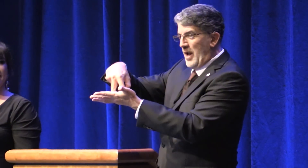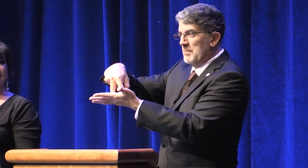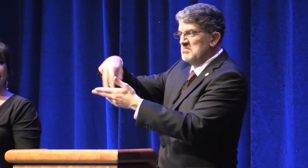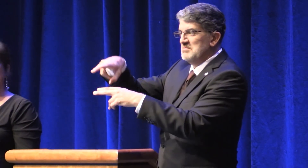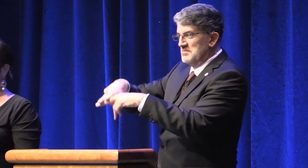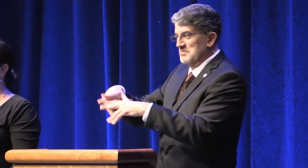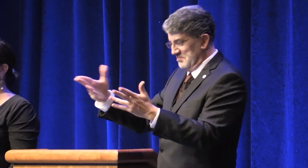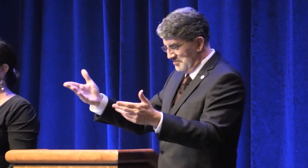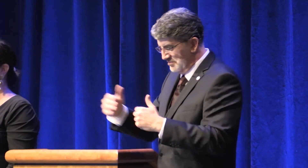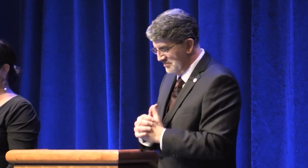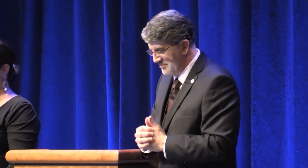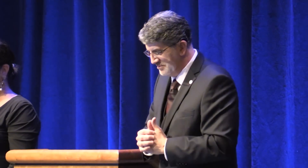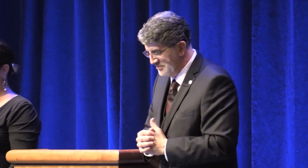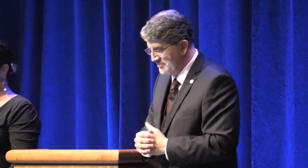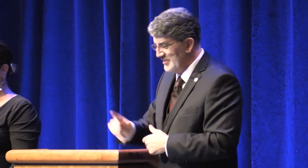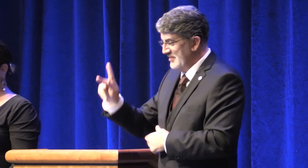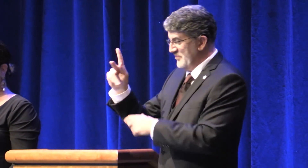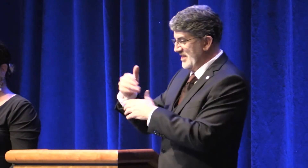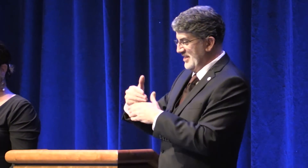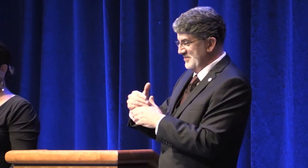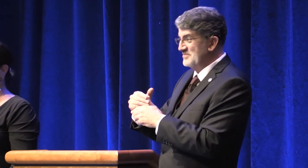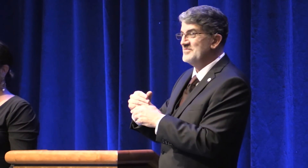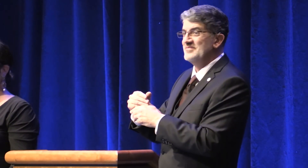Could you please stand at your seat, Elliot?